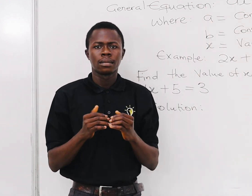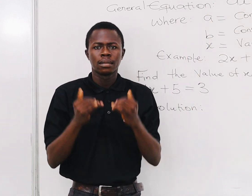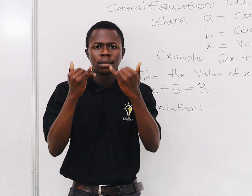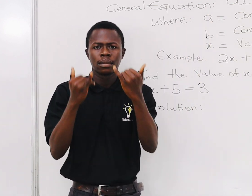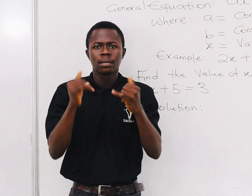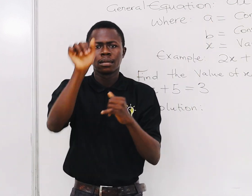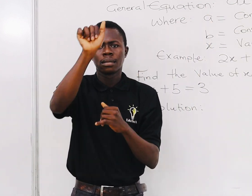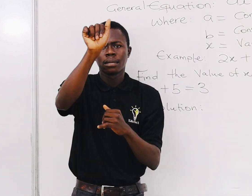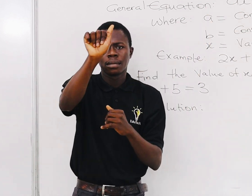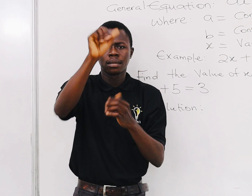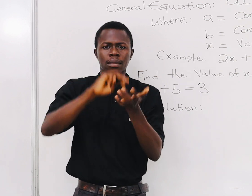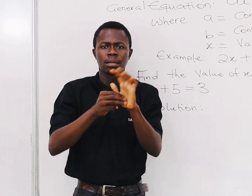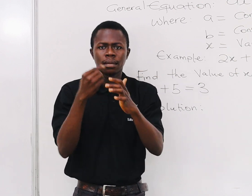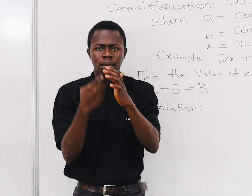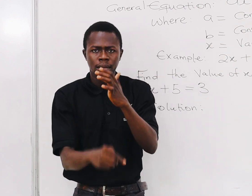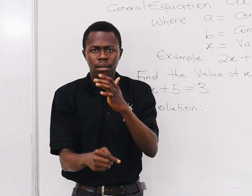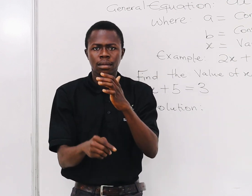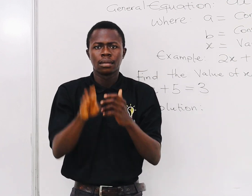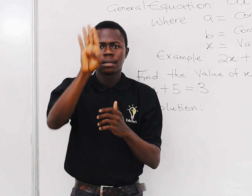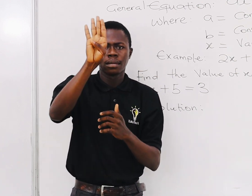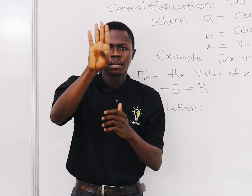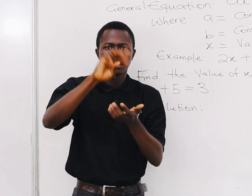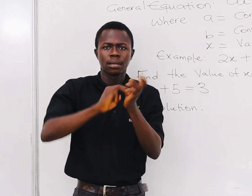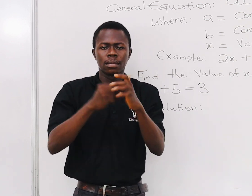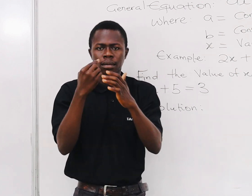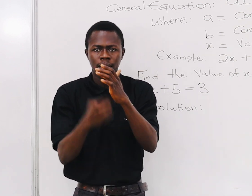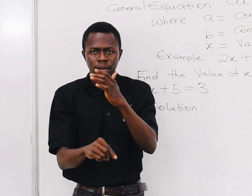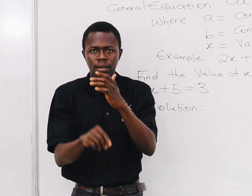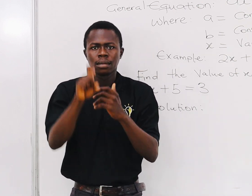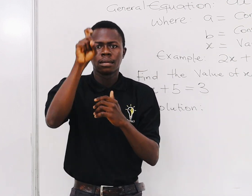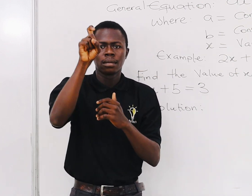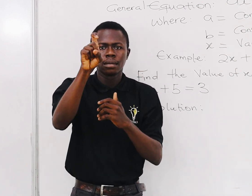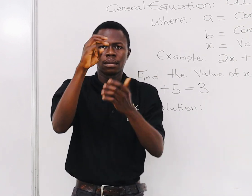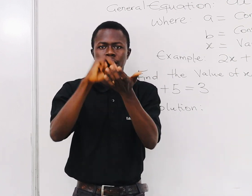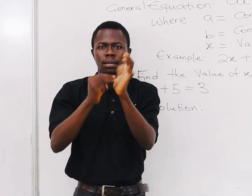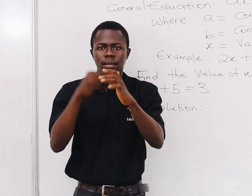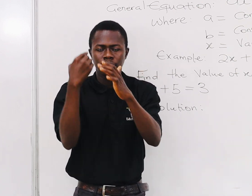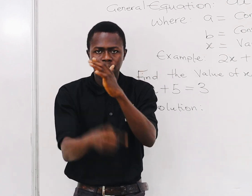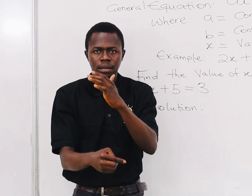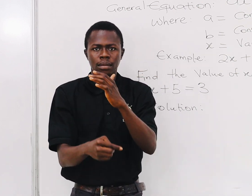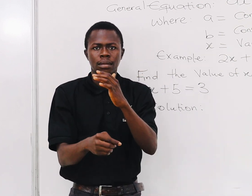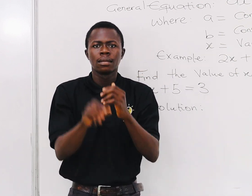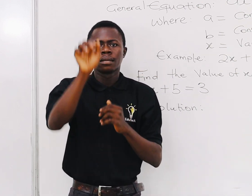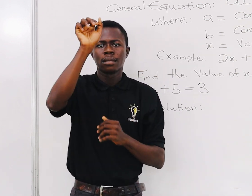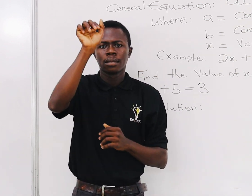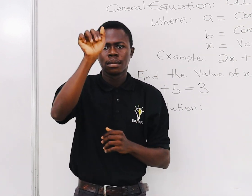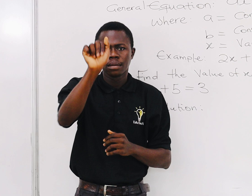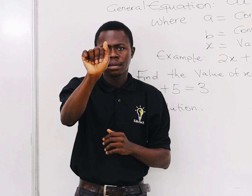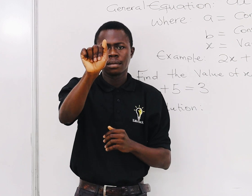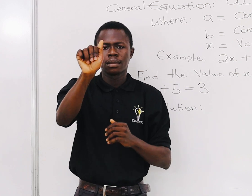linear equation. So now, the terms a, b, x in the equation, what do they